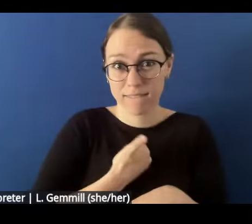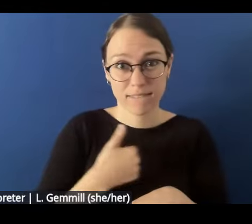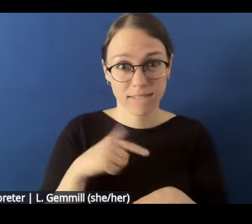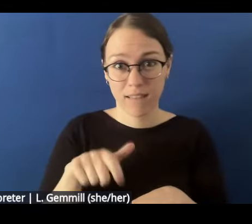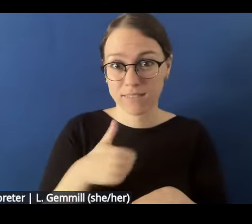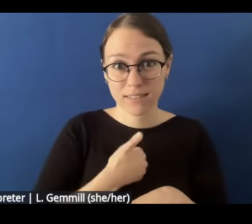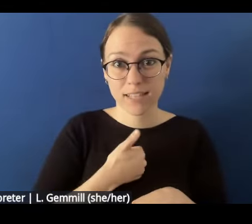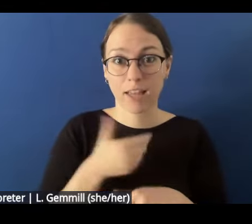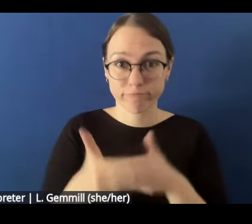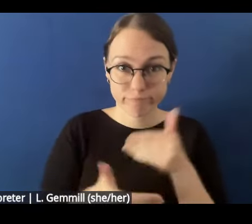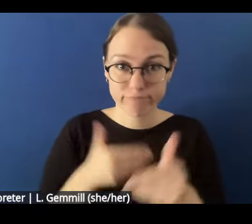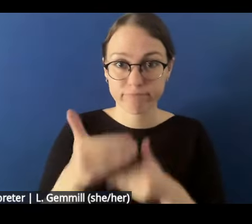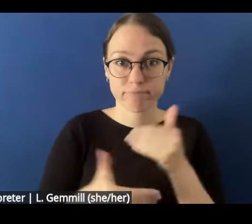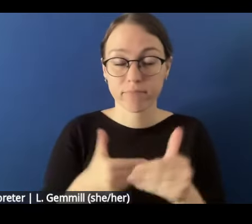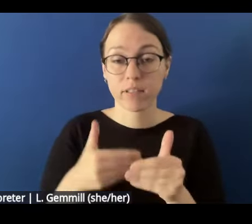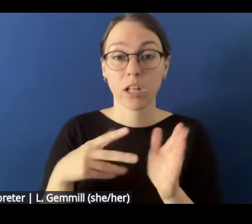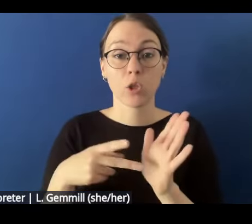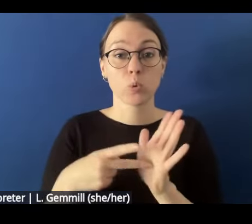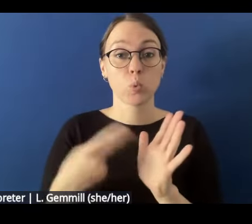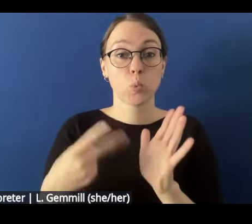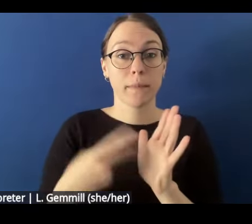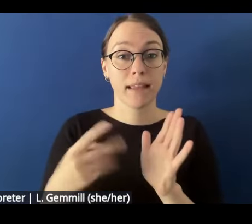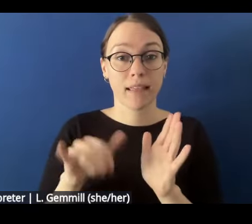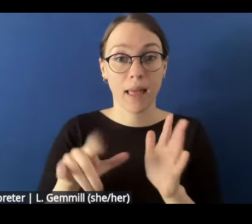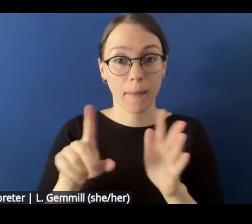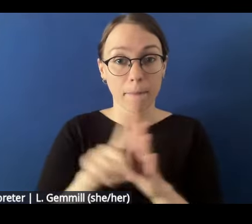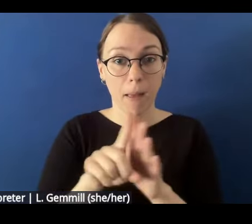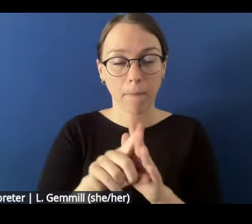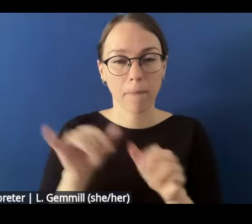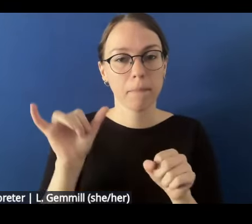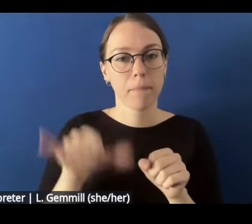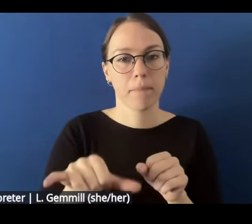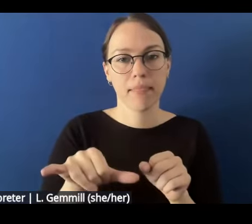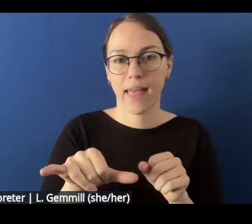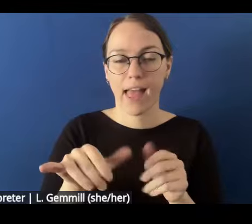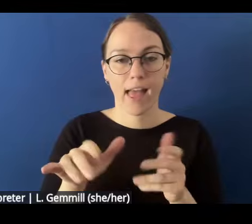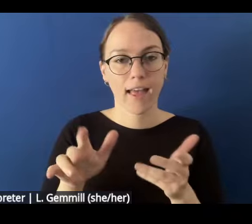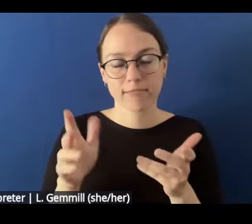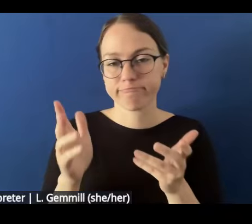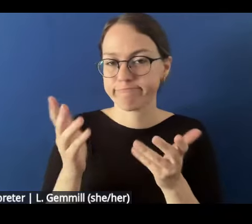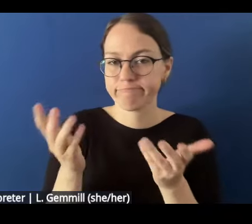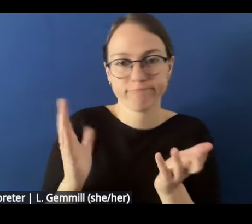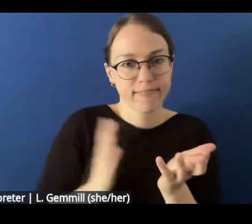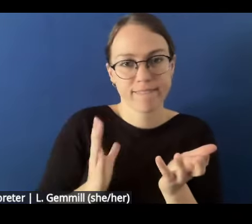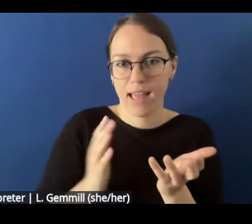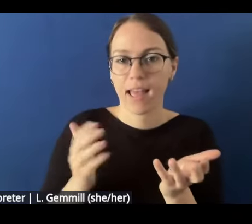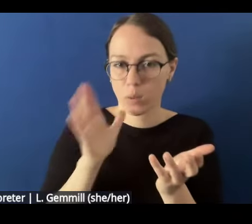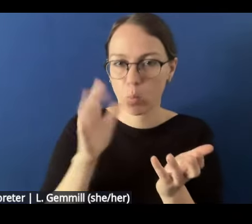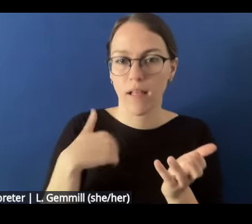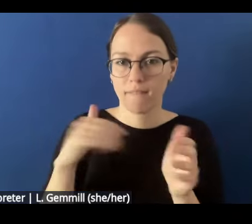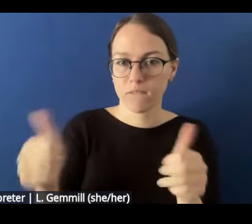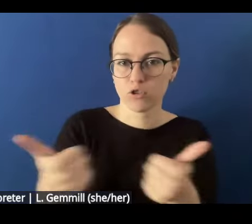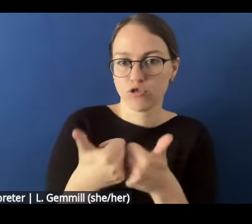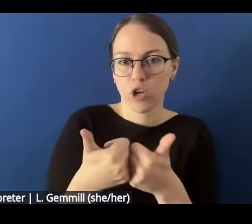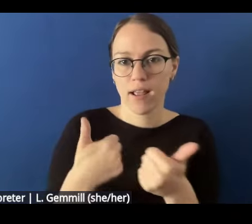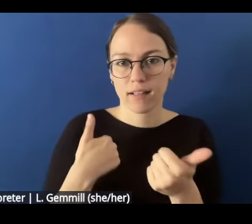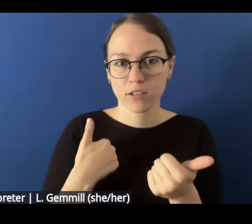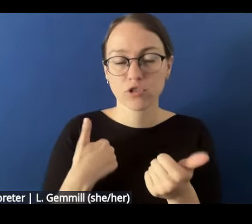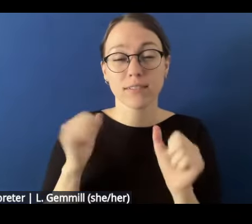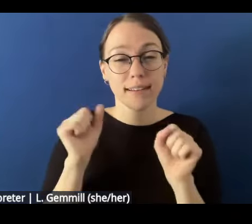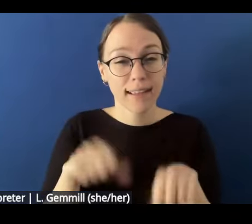So, and as far as like duplicates, that is one thing we leave to challenges just because we don't have the ability. We can tell